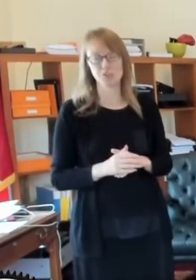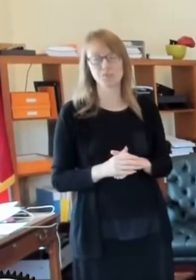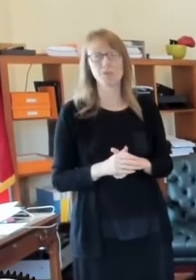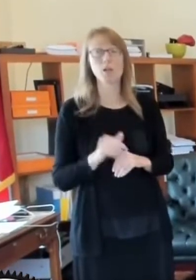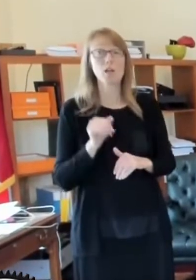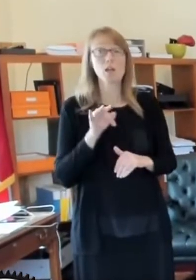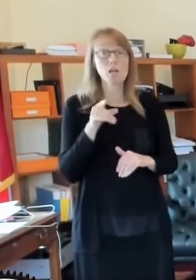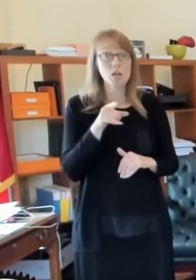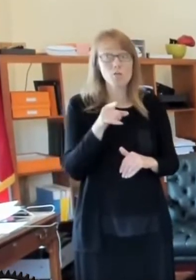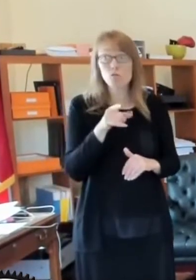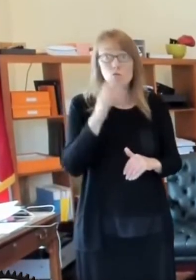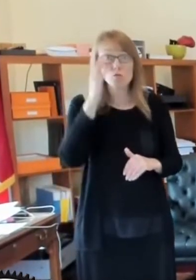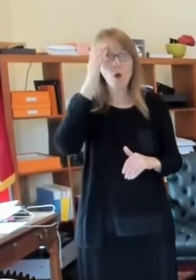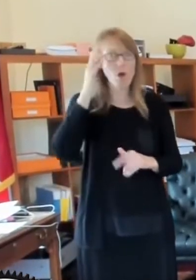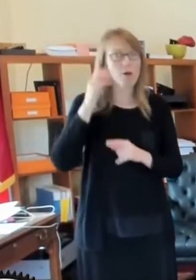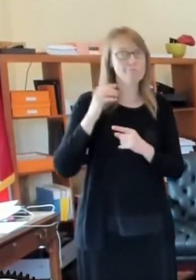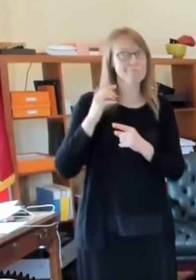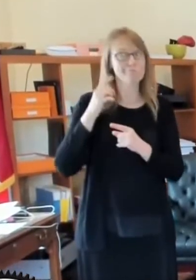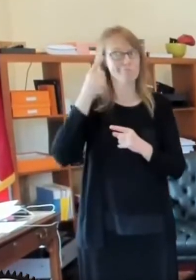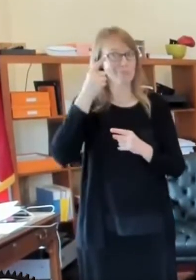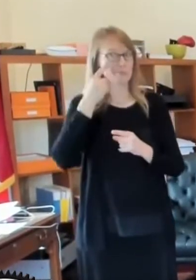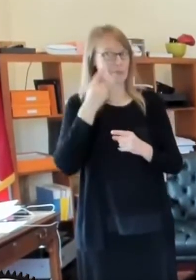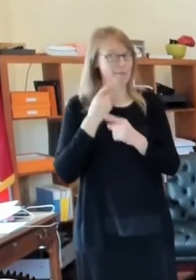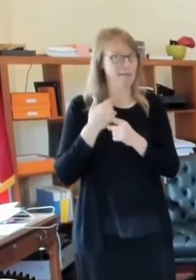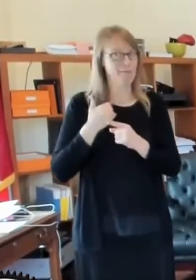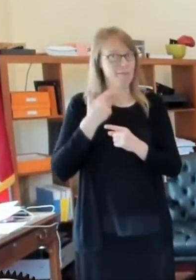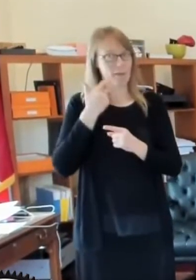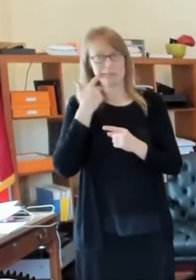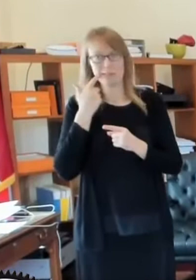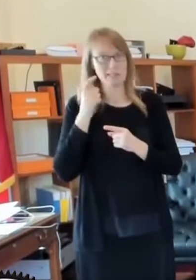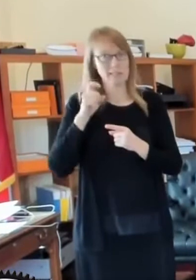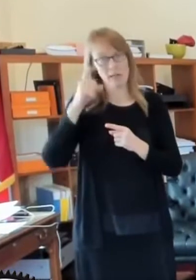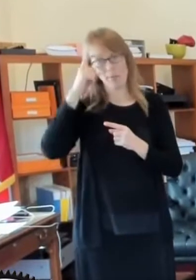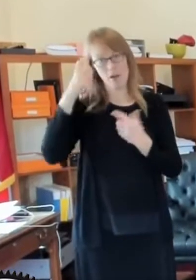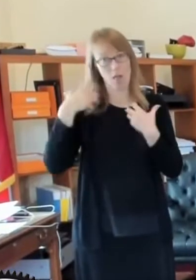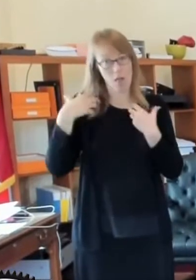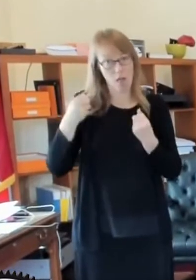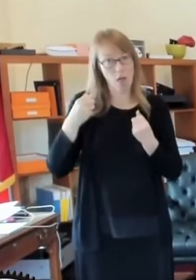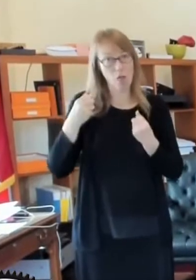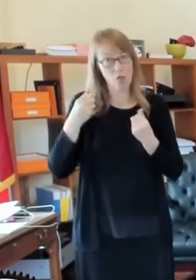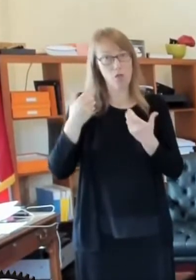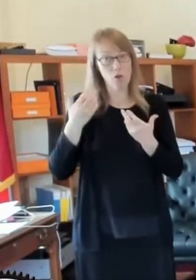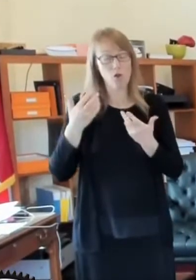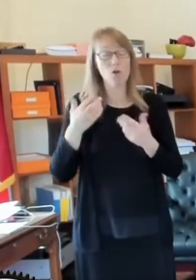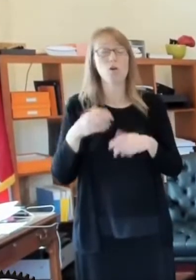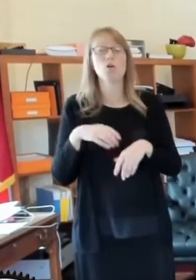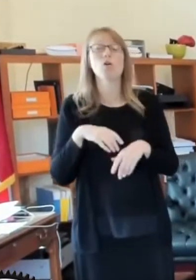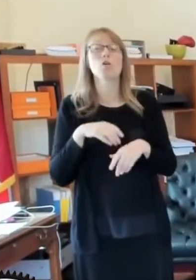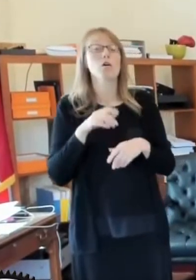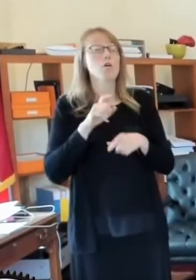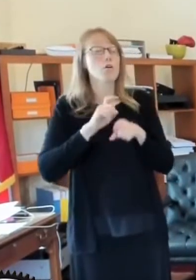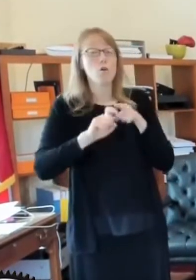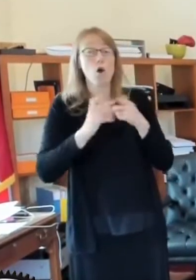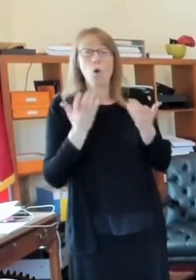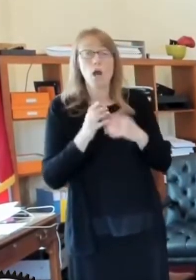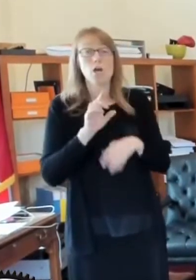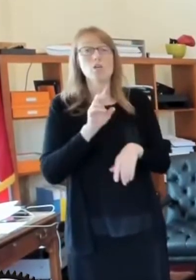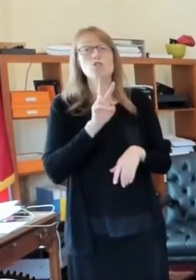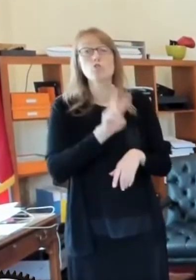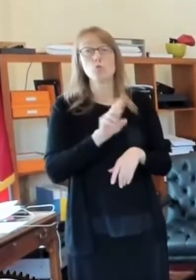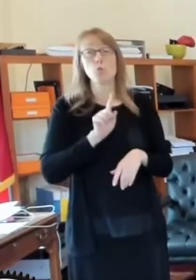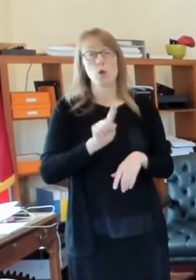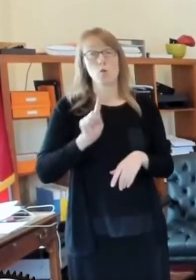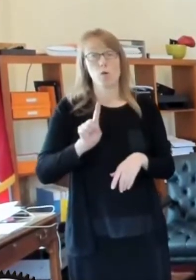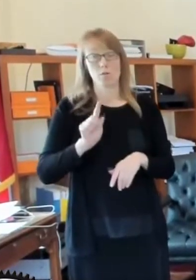benefit from some mental health services, please dial 211. And after you do that, hit 1, and you'll be connected to mental